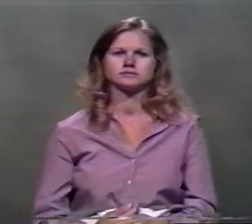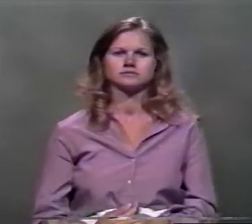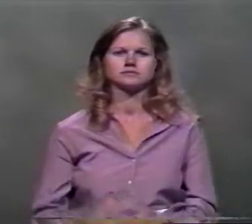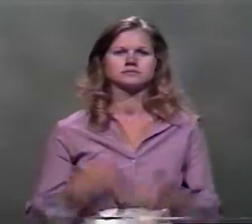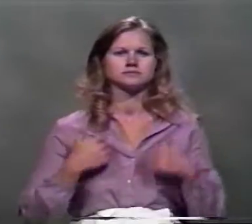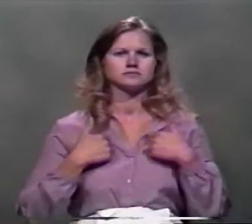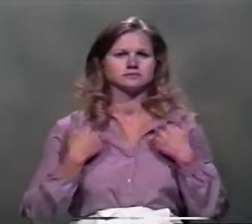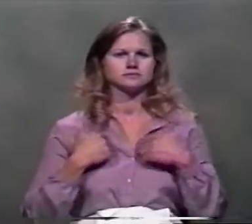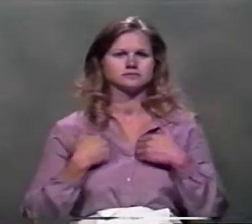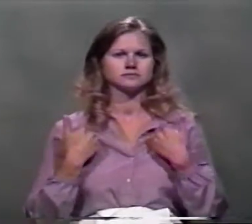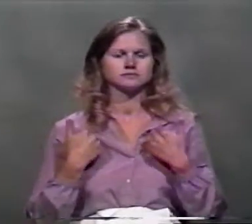Address.